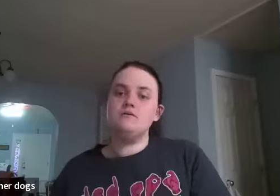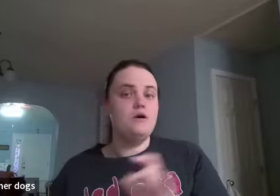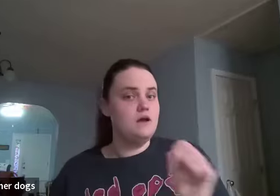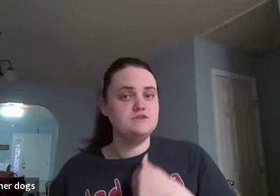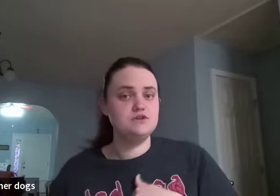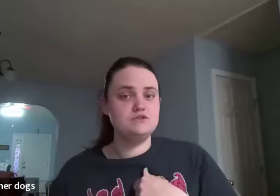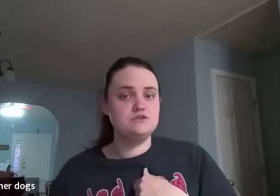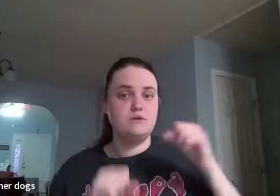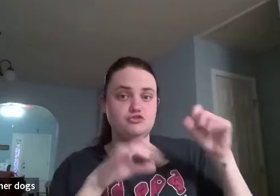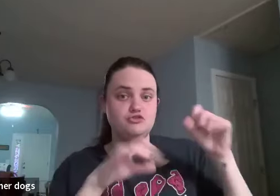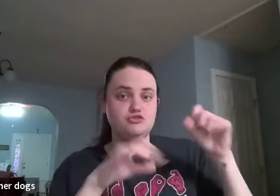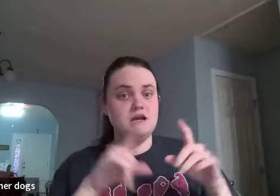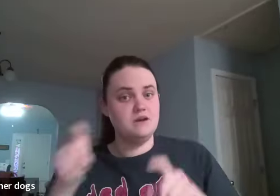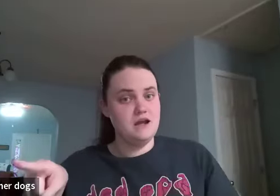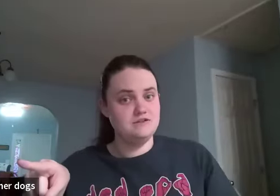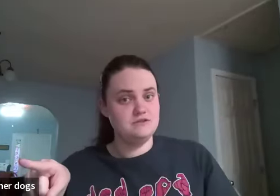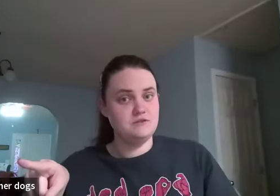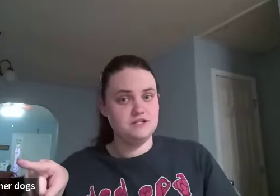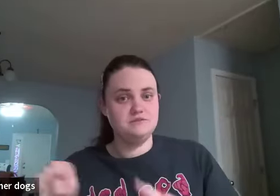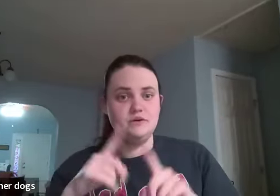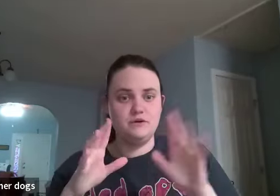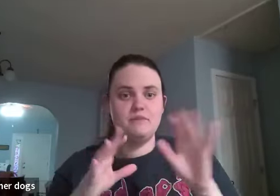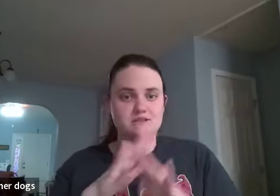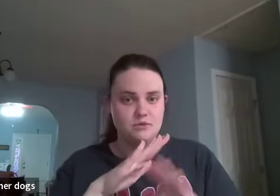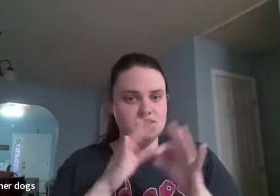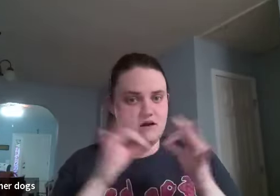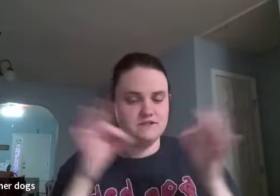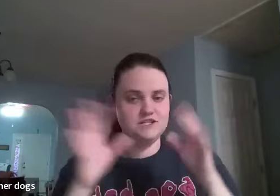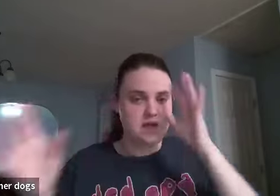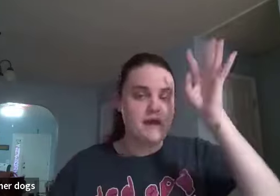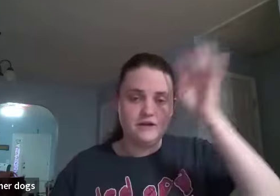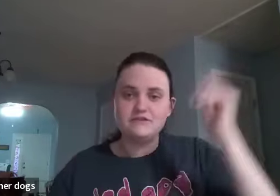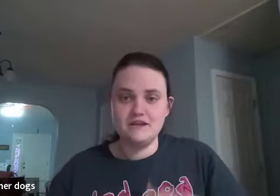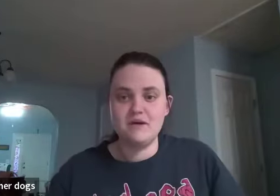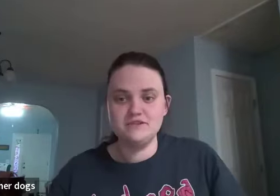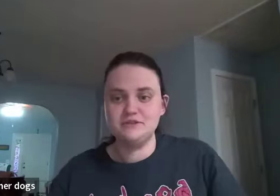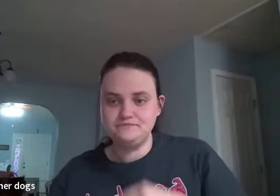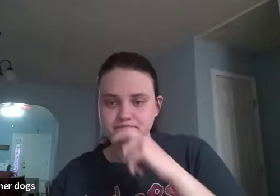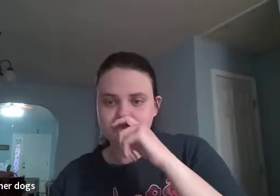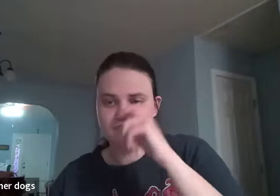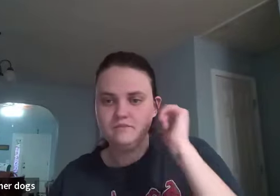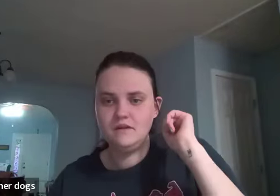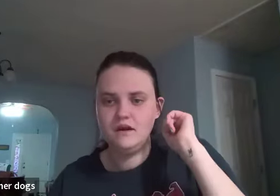Oh, okay. I'm so sorry. I know I dropped this. I am going to answer this question, but we will come back to more basic conversation. I'm having to also think them up too.